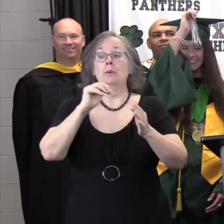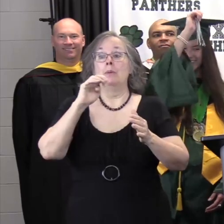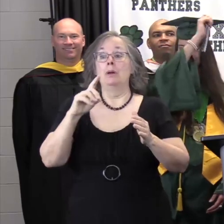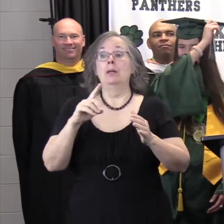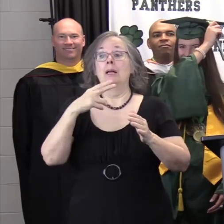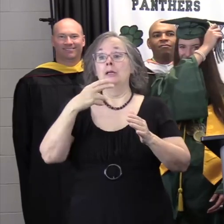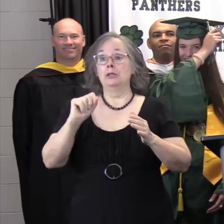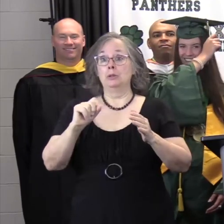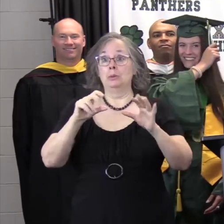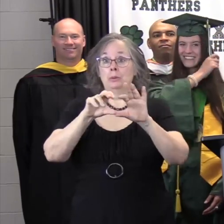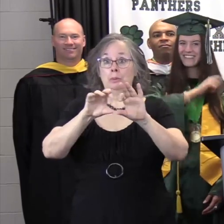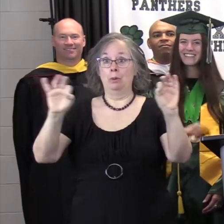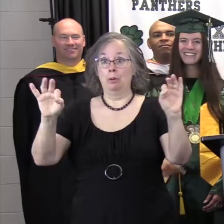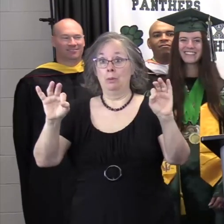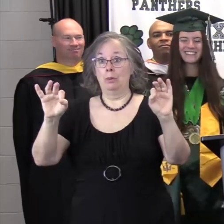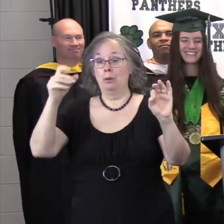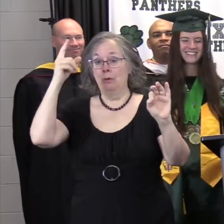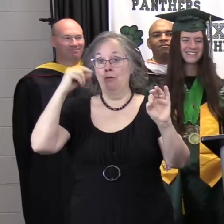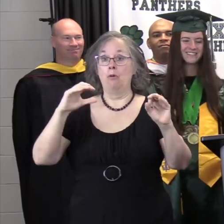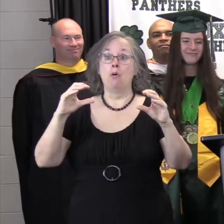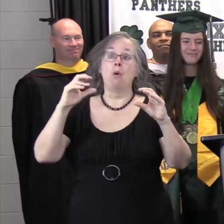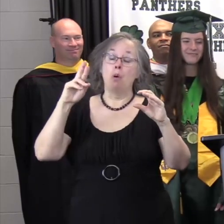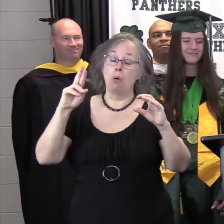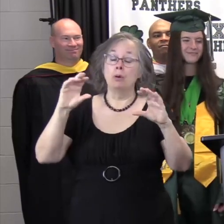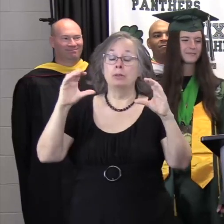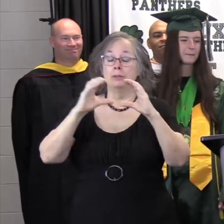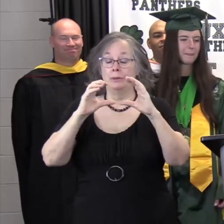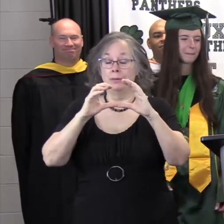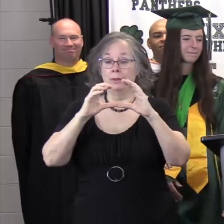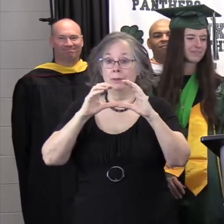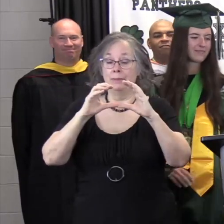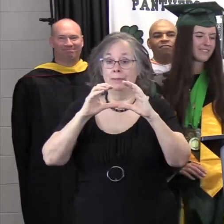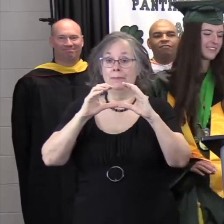Diploma or a Maryland High School Certificate.